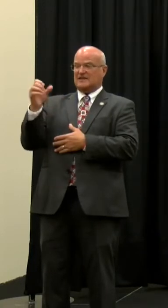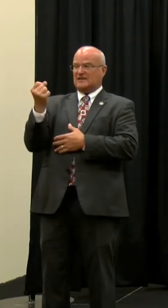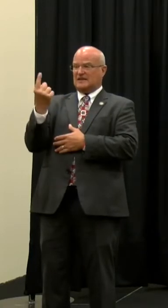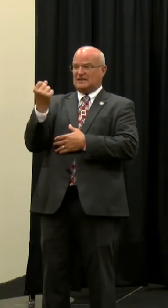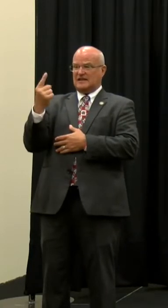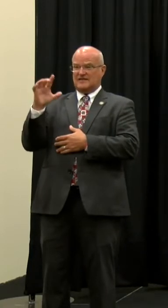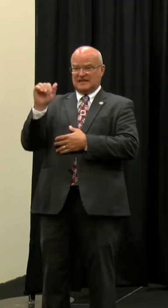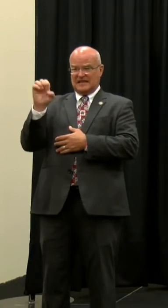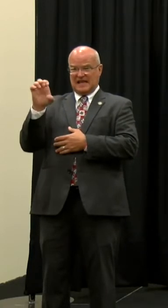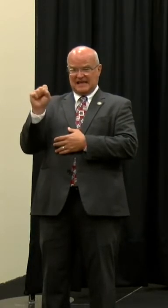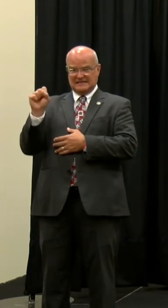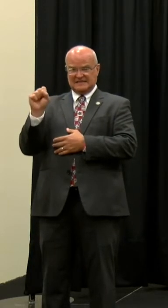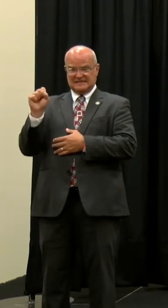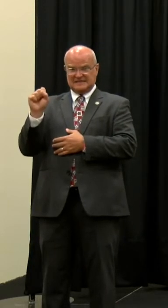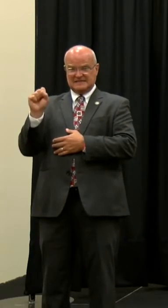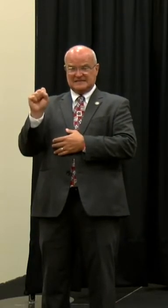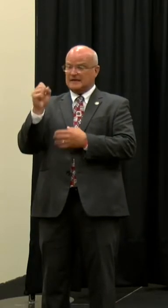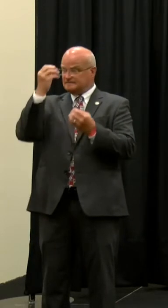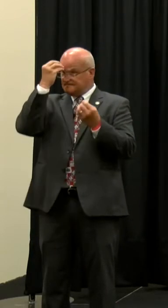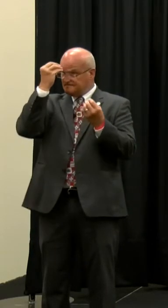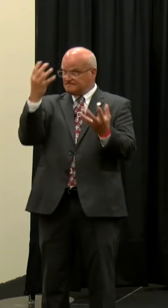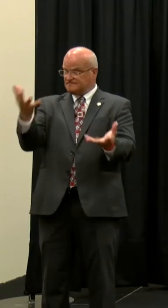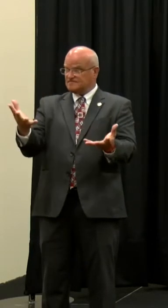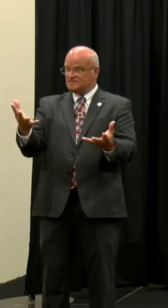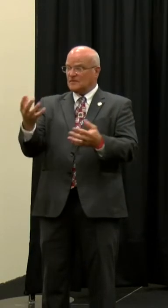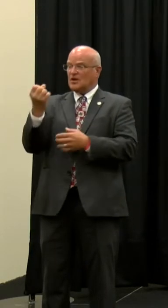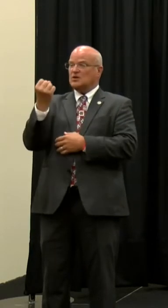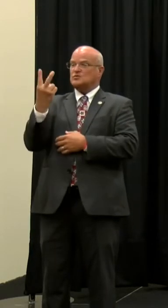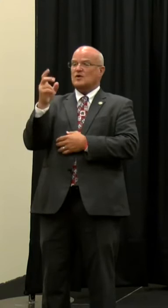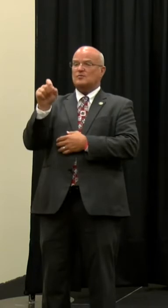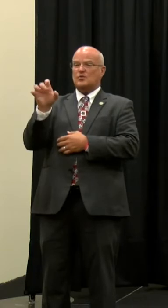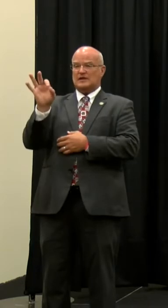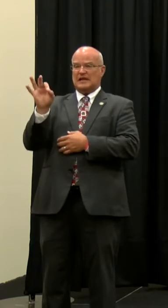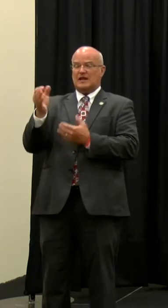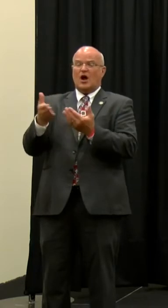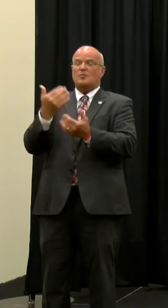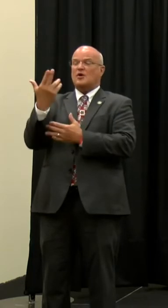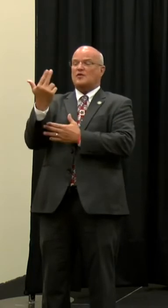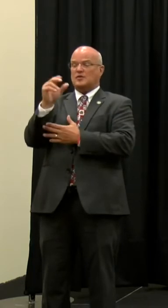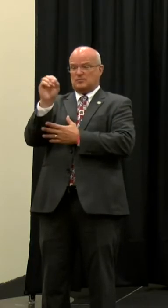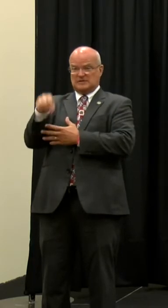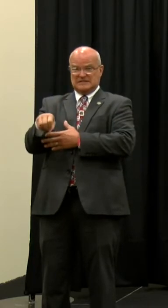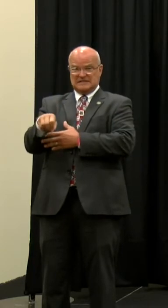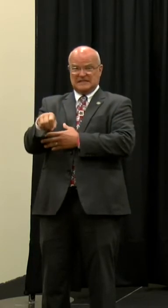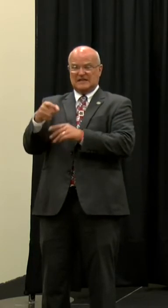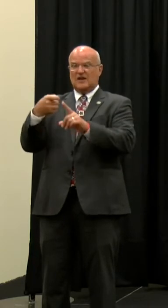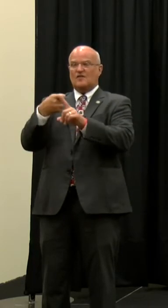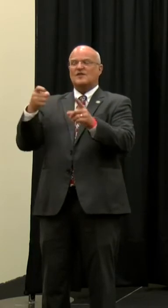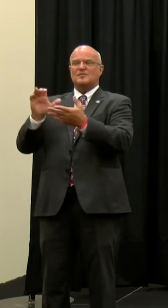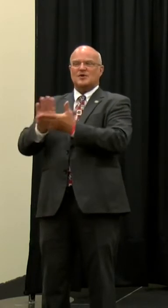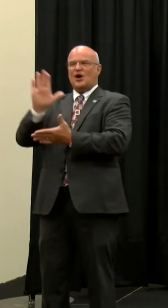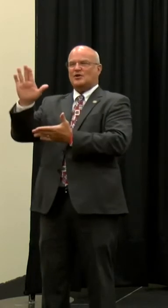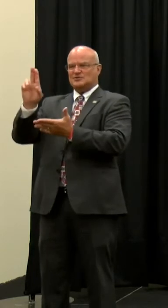67,911 cases. I want to point out that 12.9%, nearly 13% of those cases came from colleges and universities,